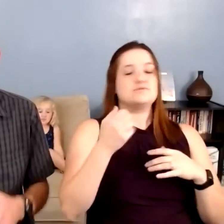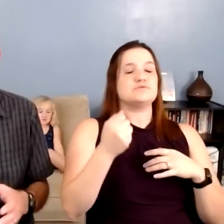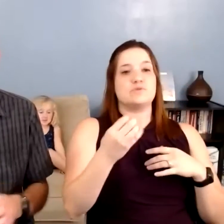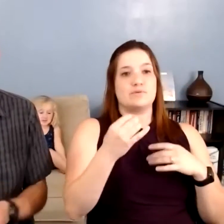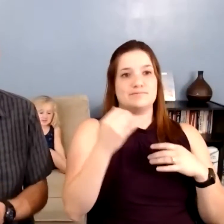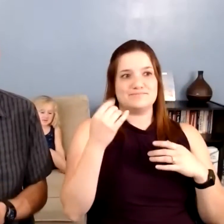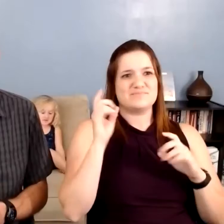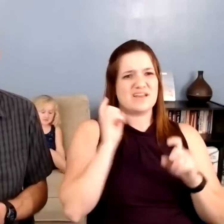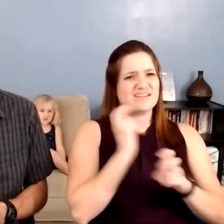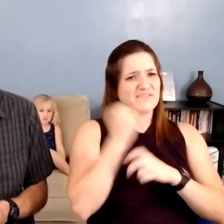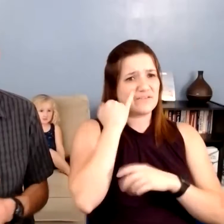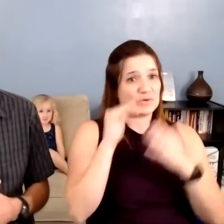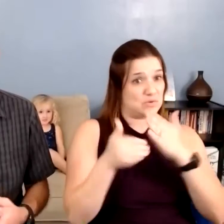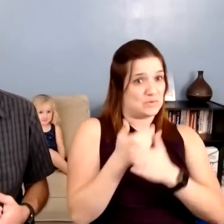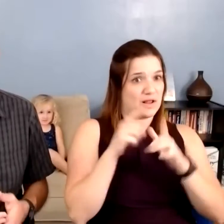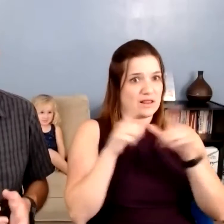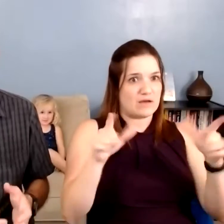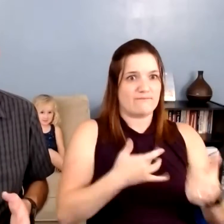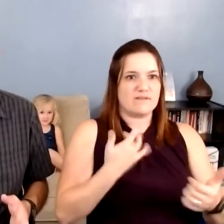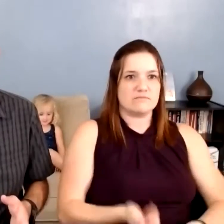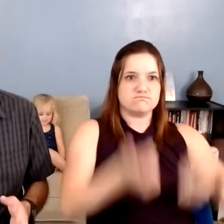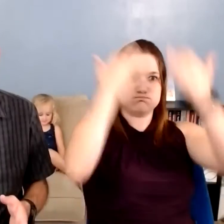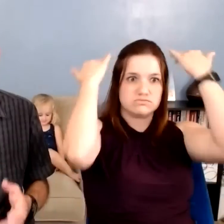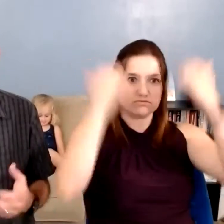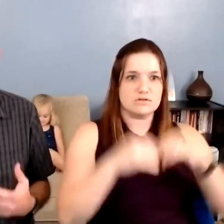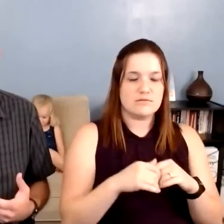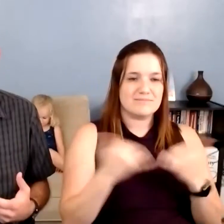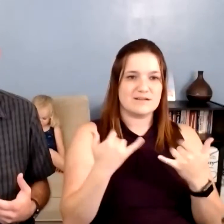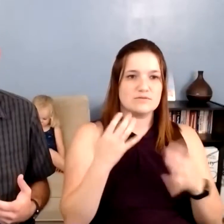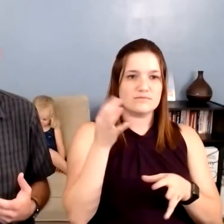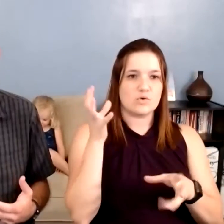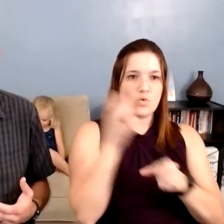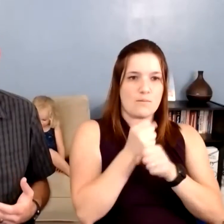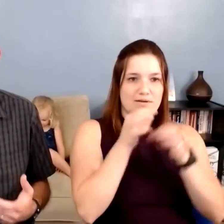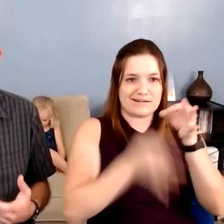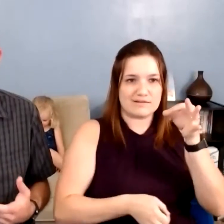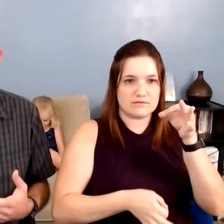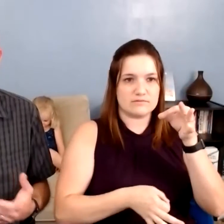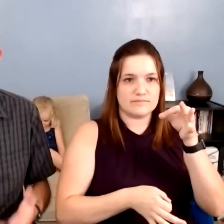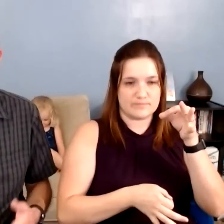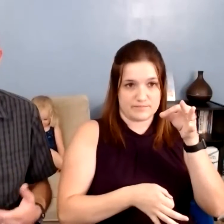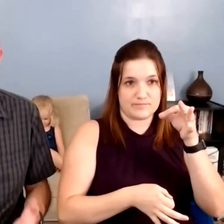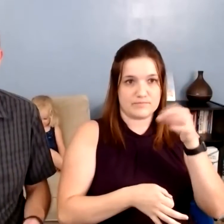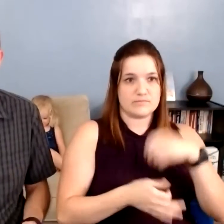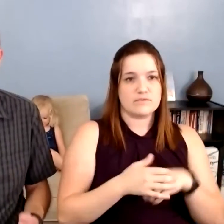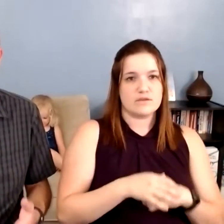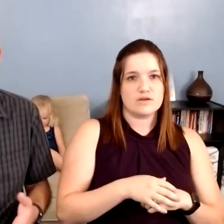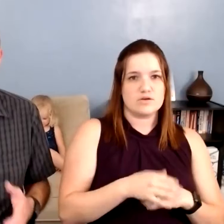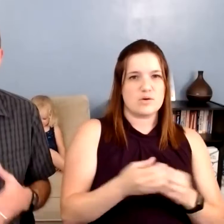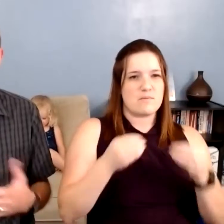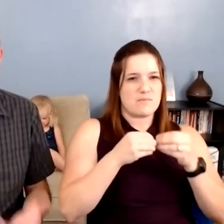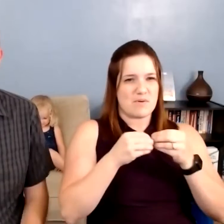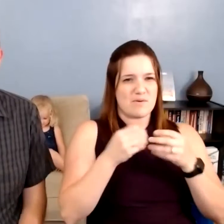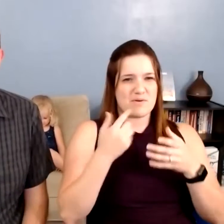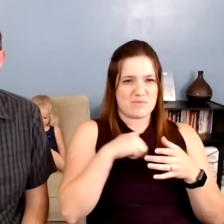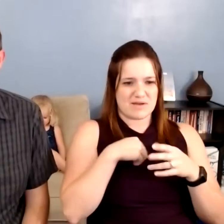kind of simplifying it so we can really get to that 80% that will really give us the most return on investment of our time and energy and